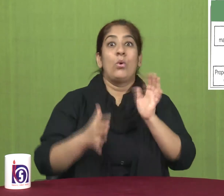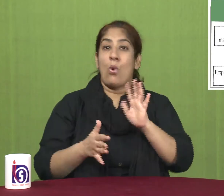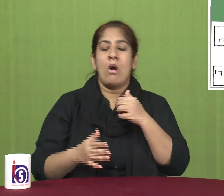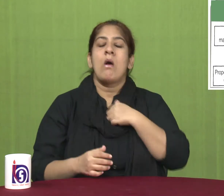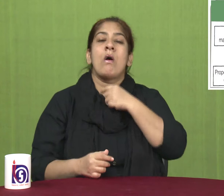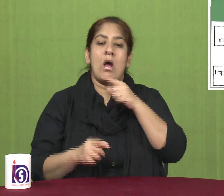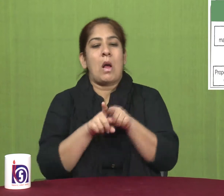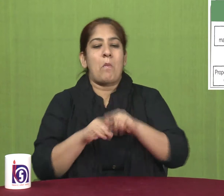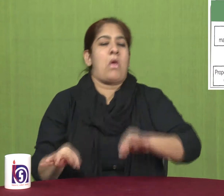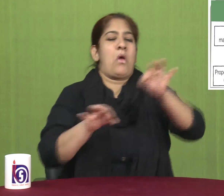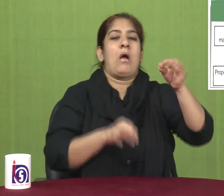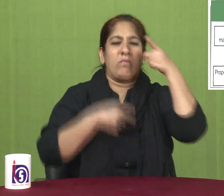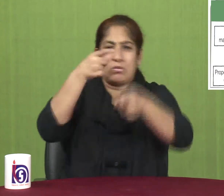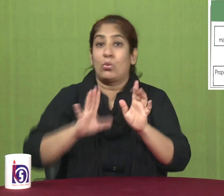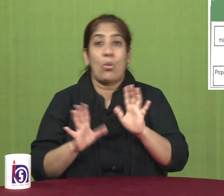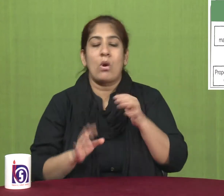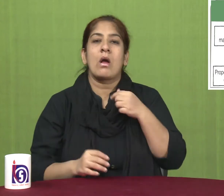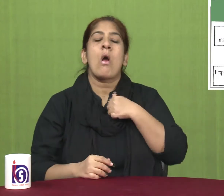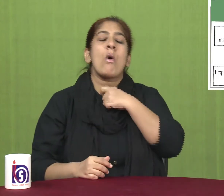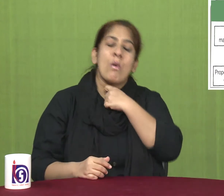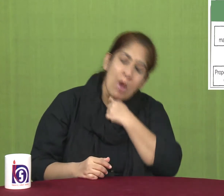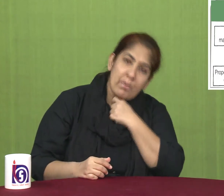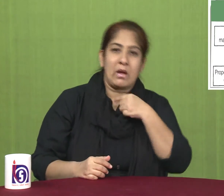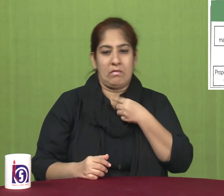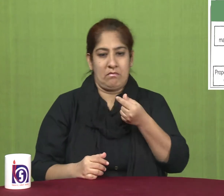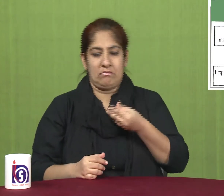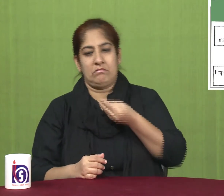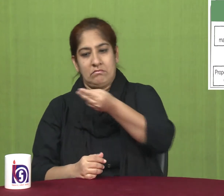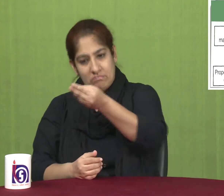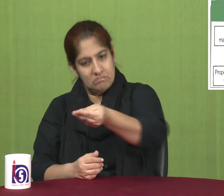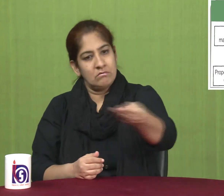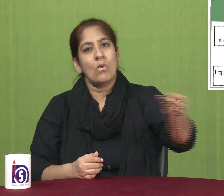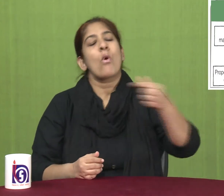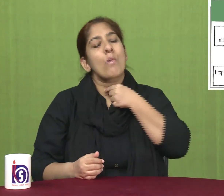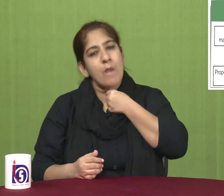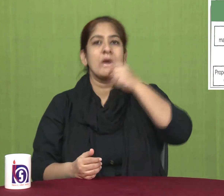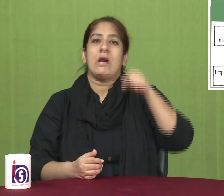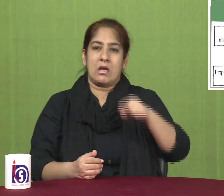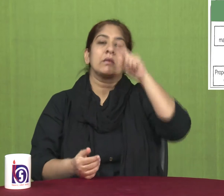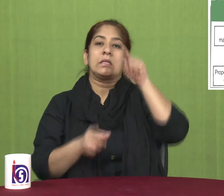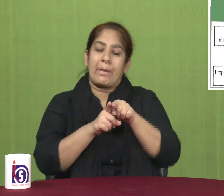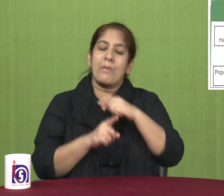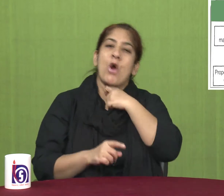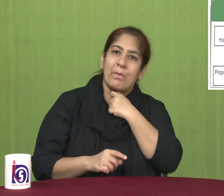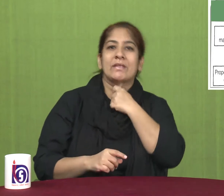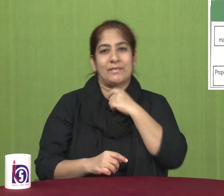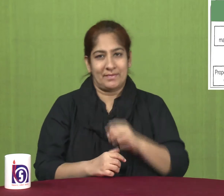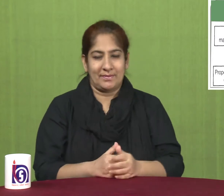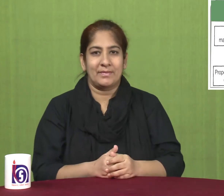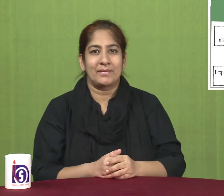The financial commitments the owner is looking after, that is meeting of financial